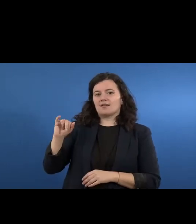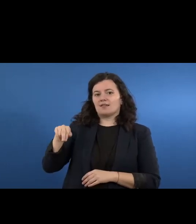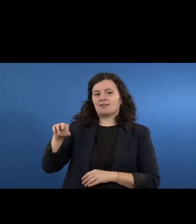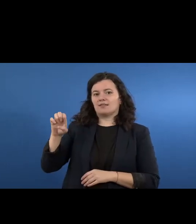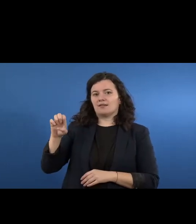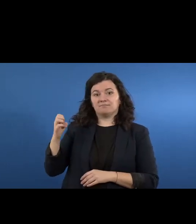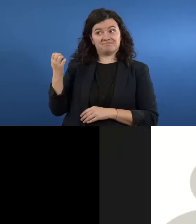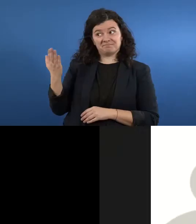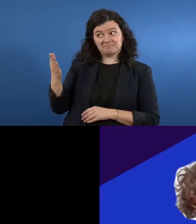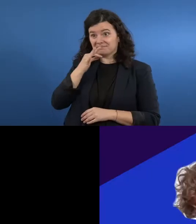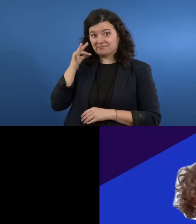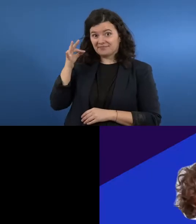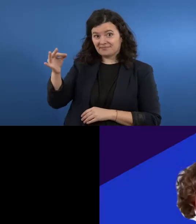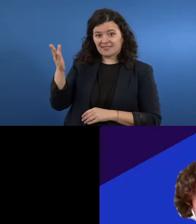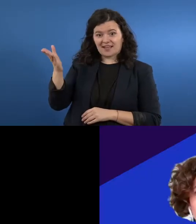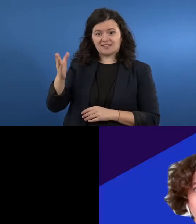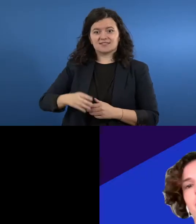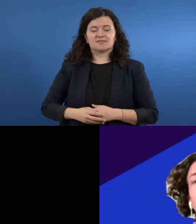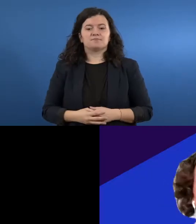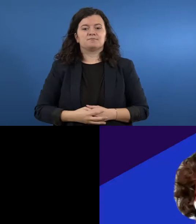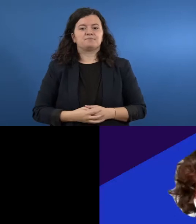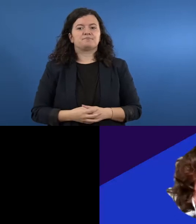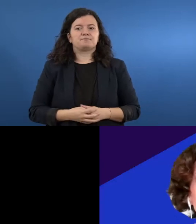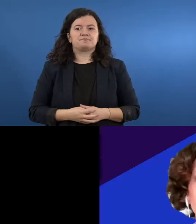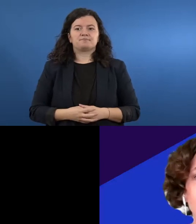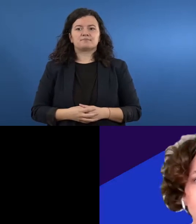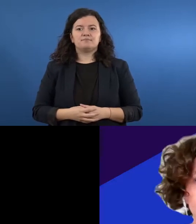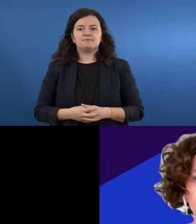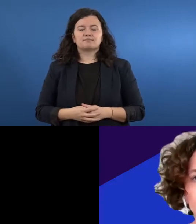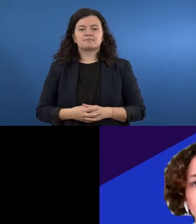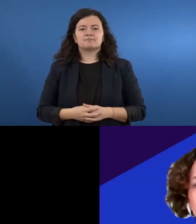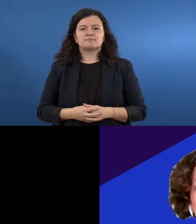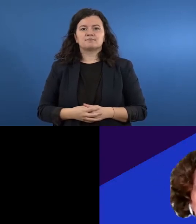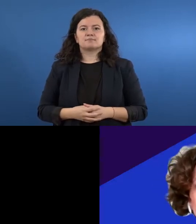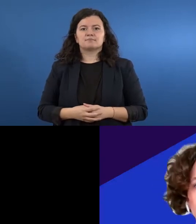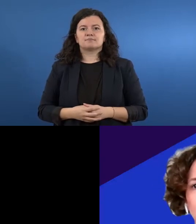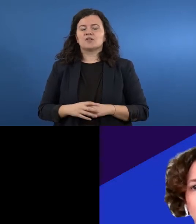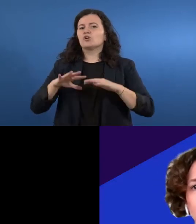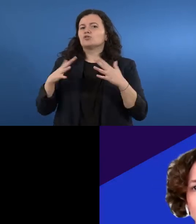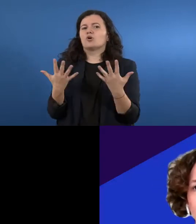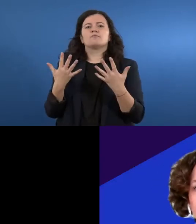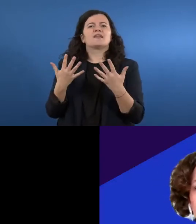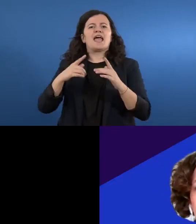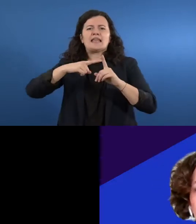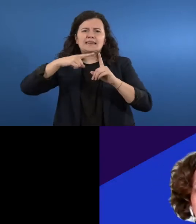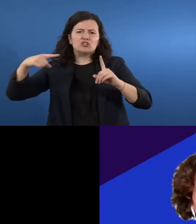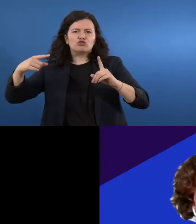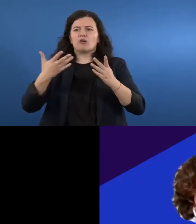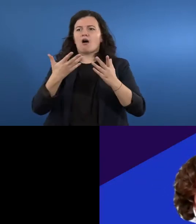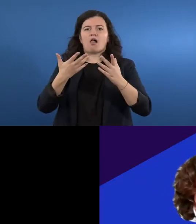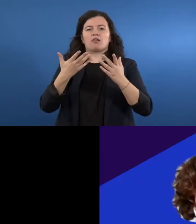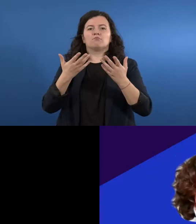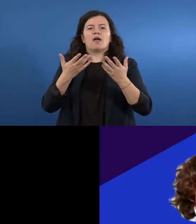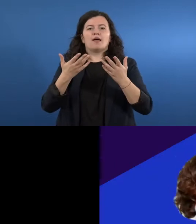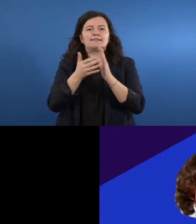Karine, what would be promising strategies to approach mainstream digital skills providers so they would open up more